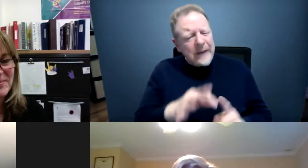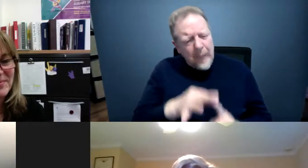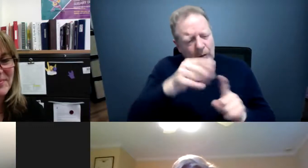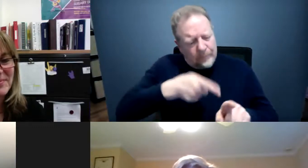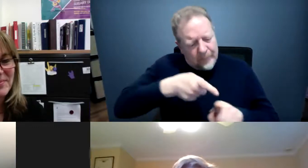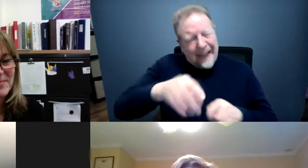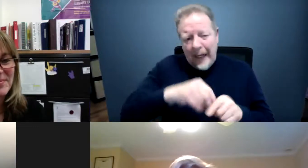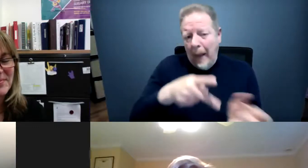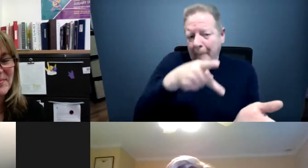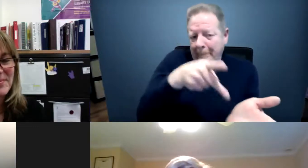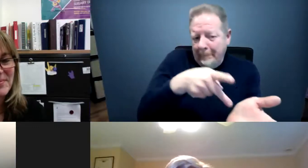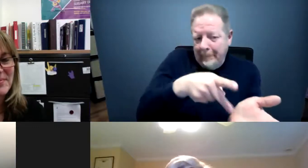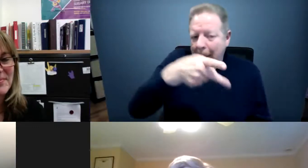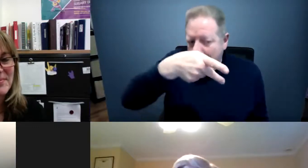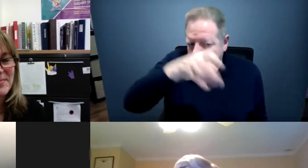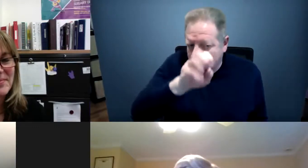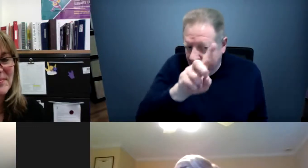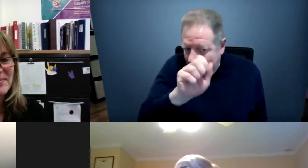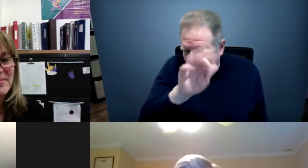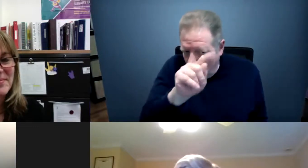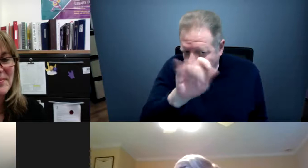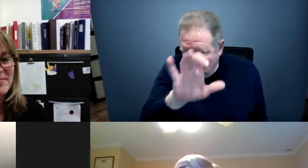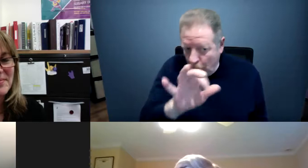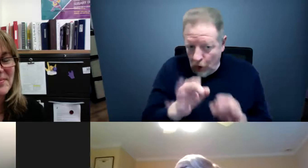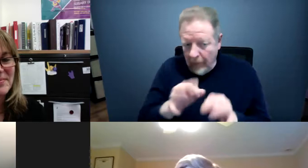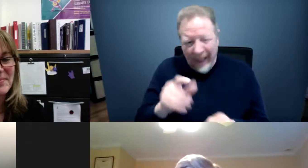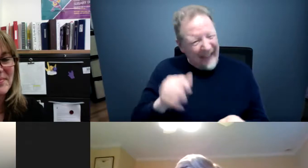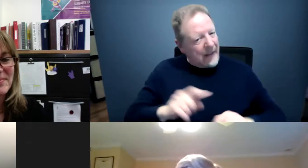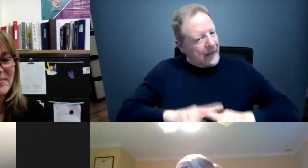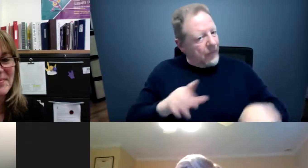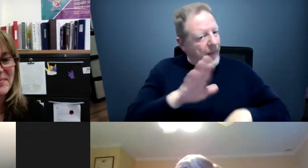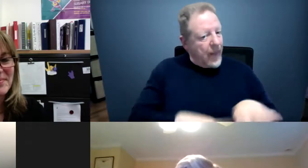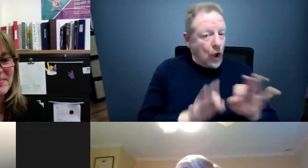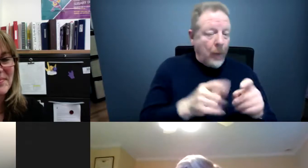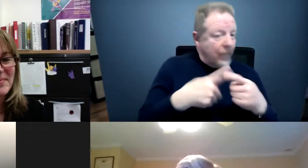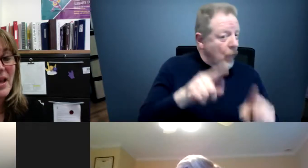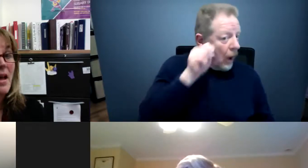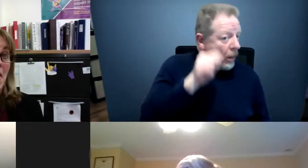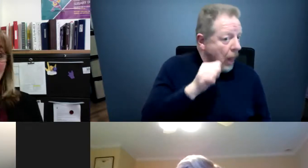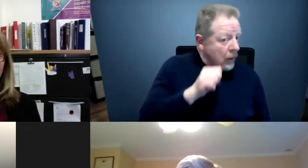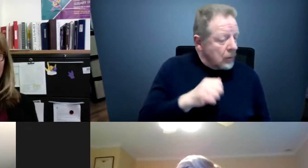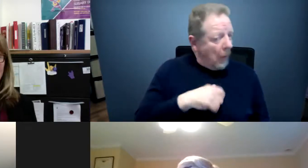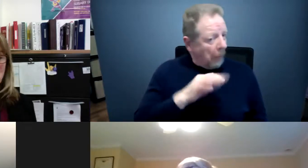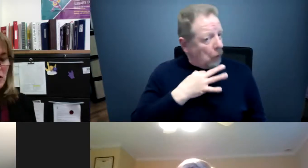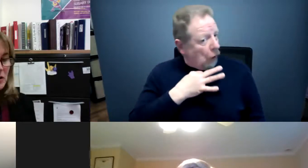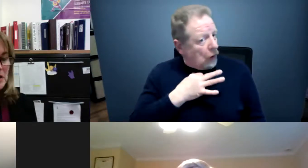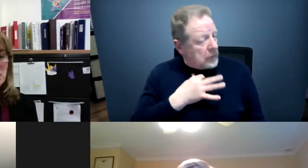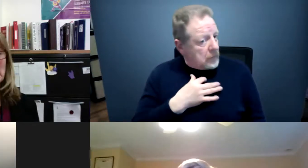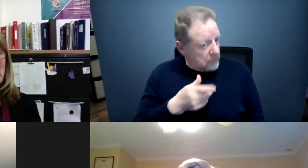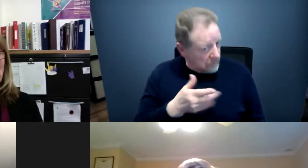interpreting? Because I would think that would be very different than interpreting an adult medical appointment. Well, that's a good question.